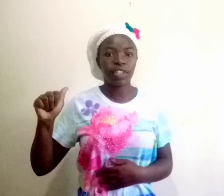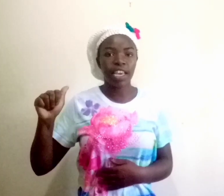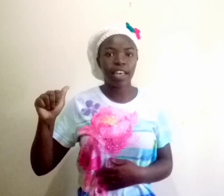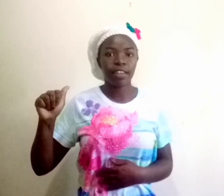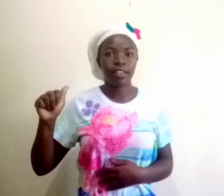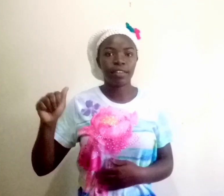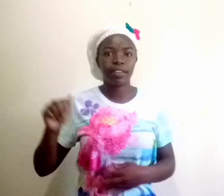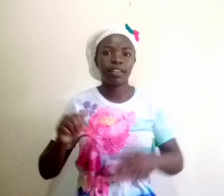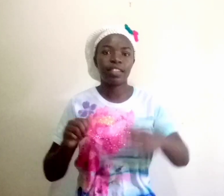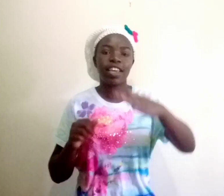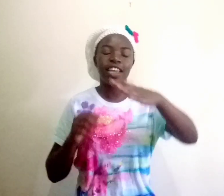Hosea. Then